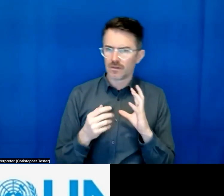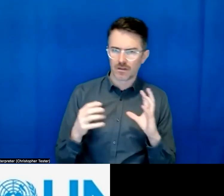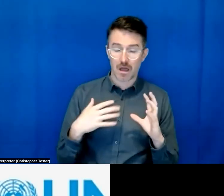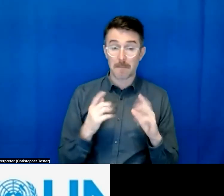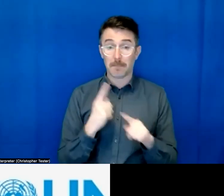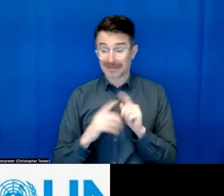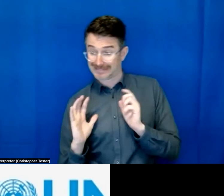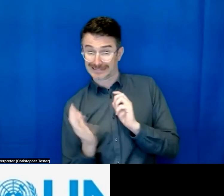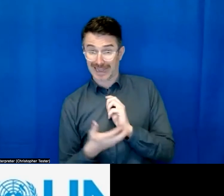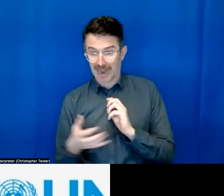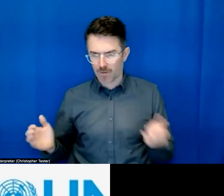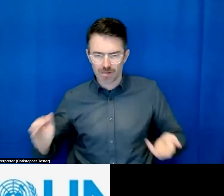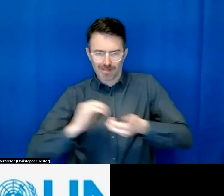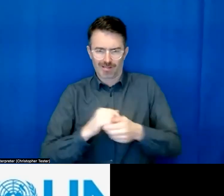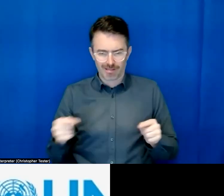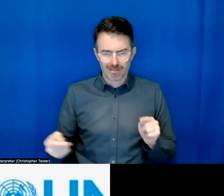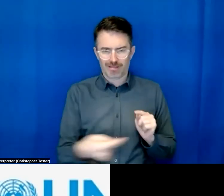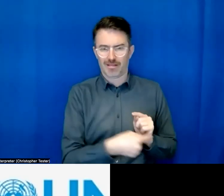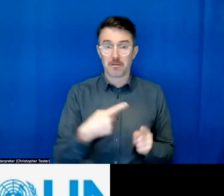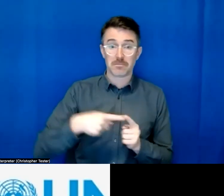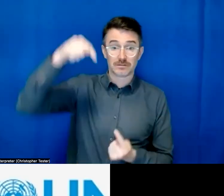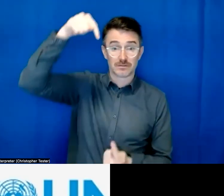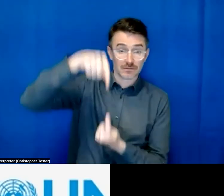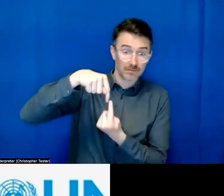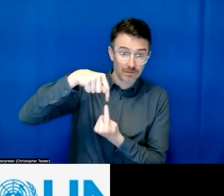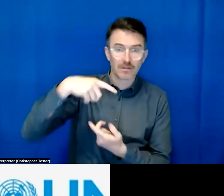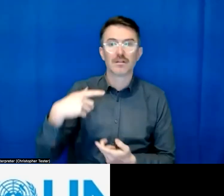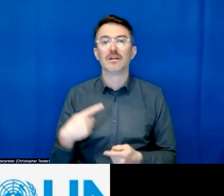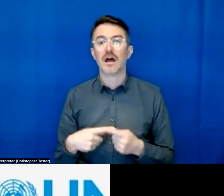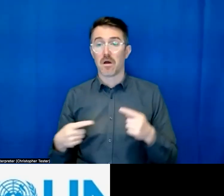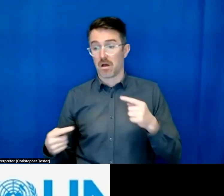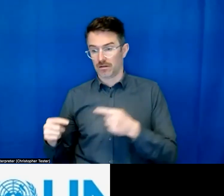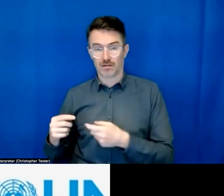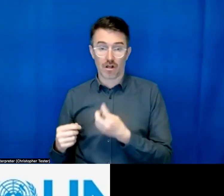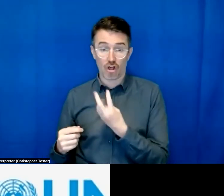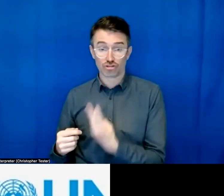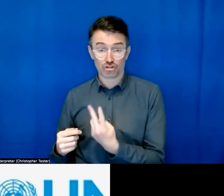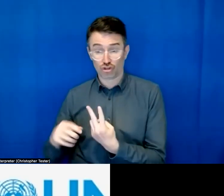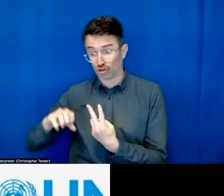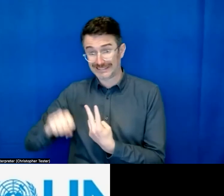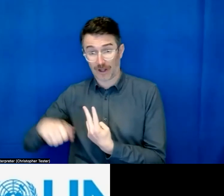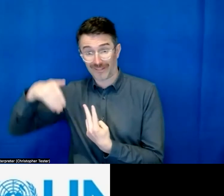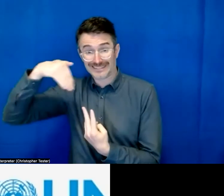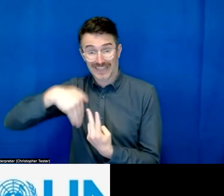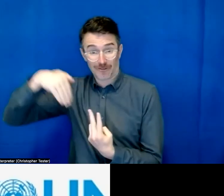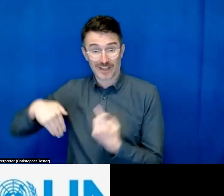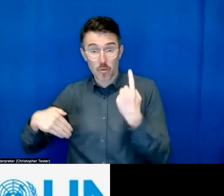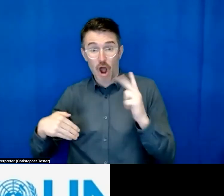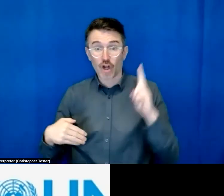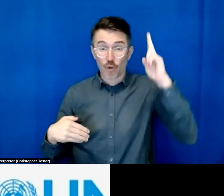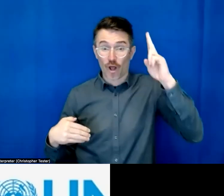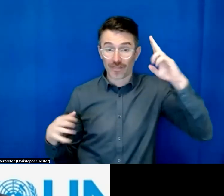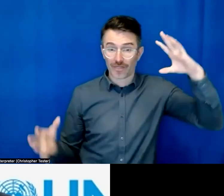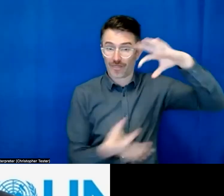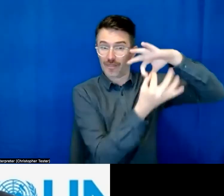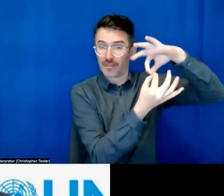have better knowledge, they can share across. And likewise, we also as a UN, we can promote the